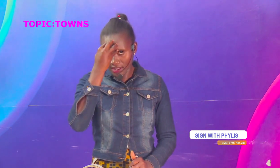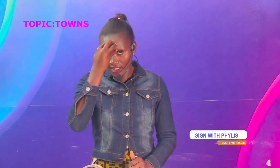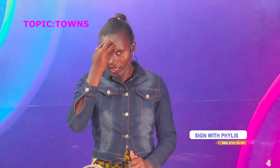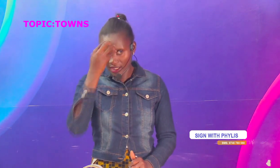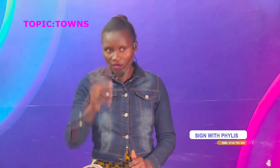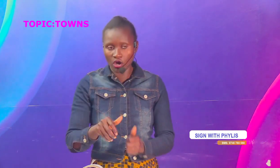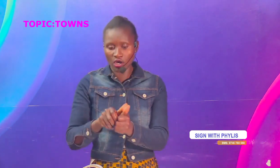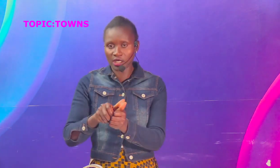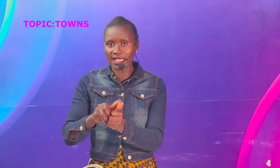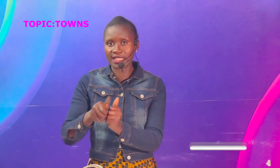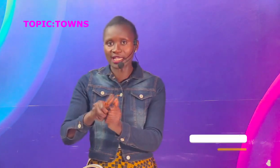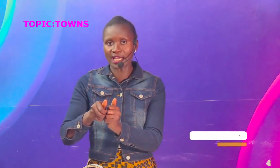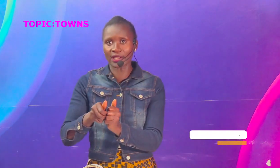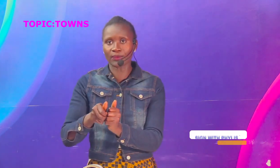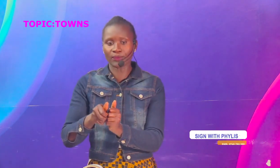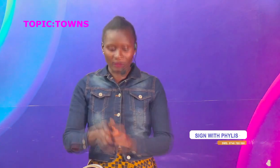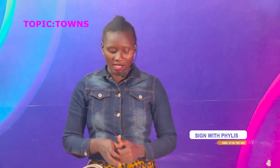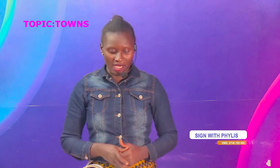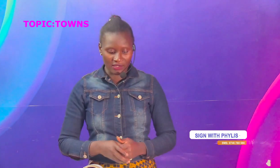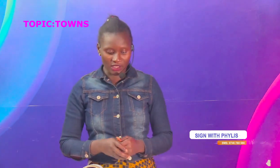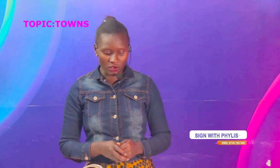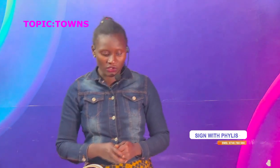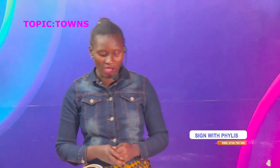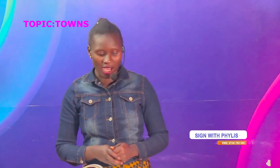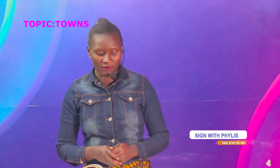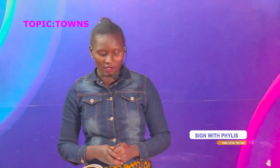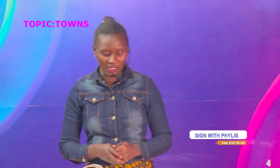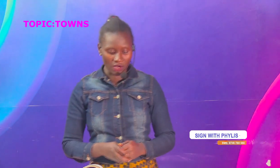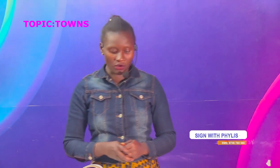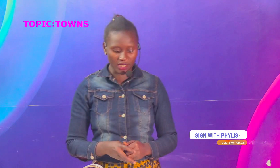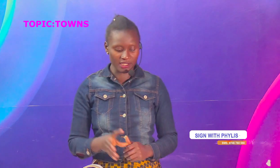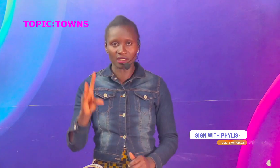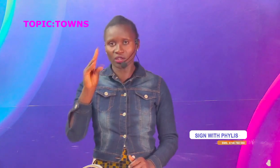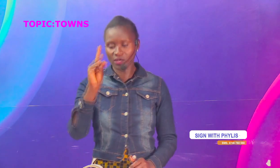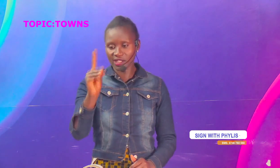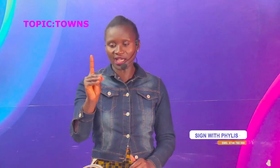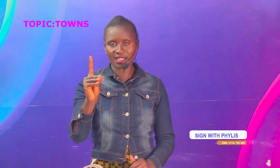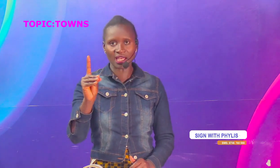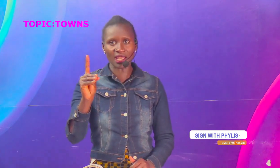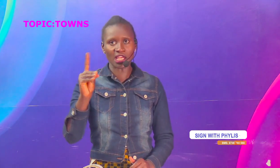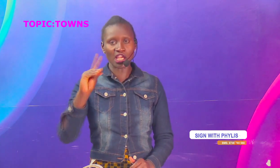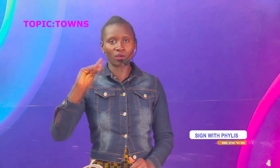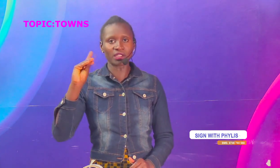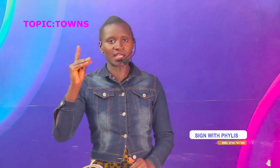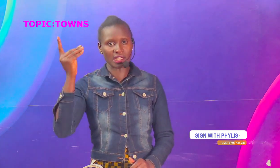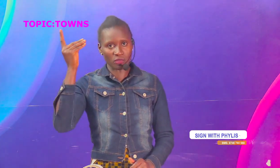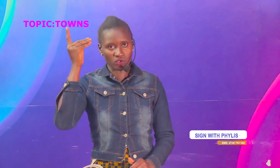Kitale or Kitale. And then also have Dagoretti. Using a letter D, you'll just tap it on your